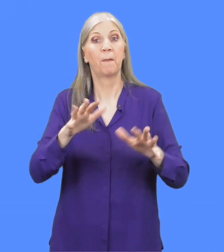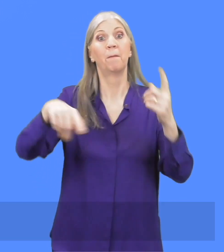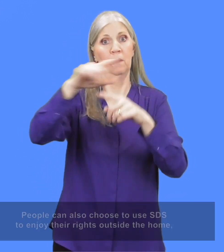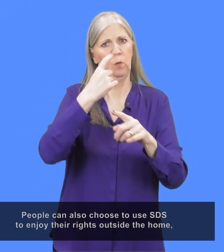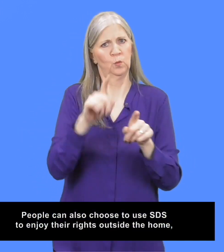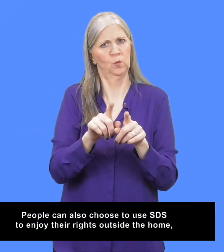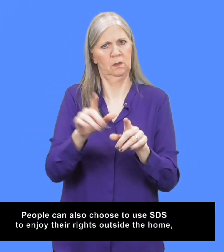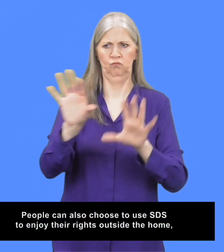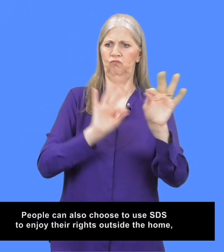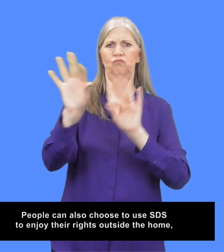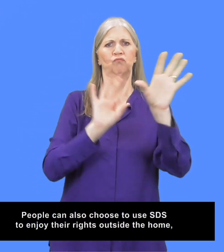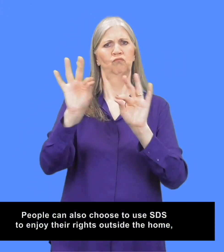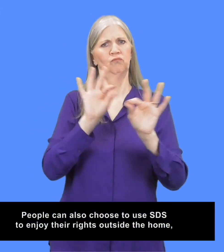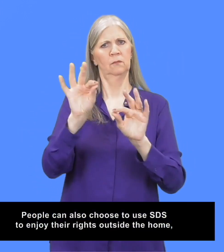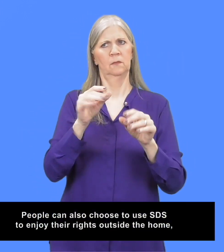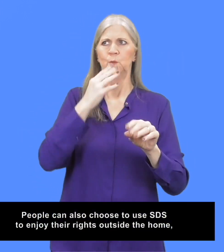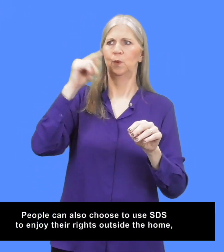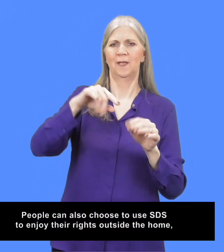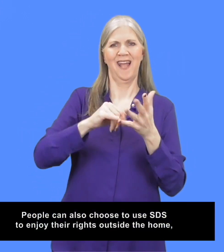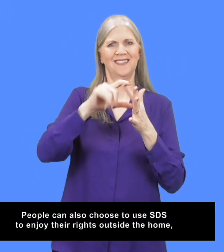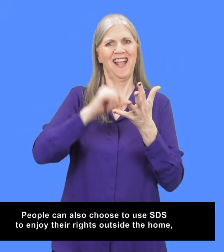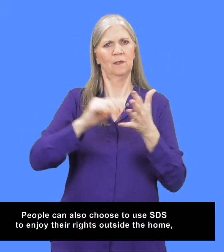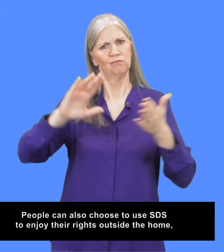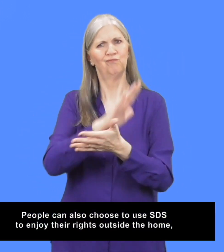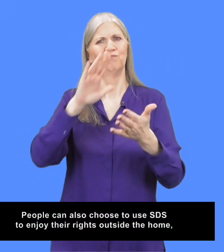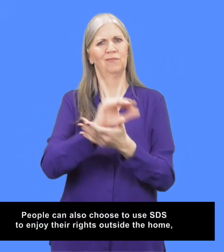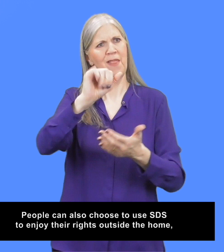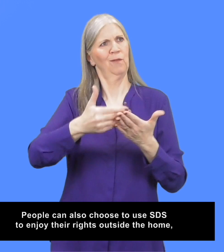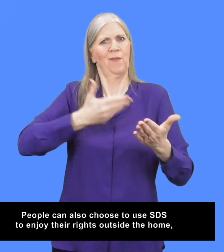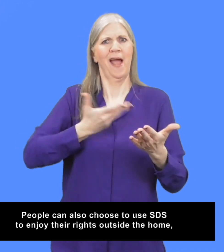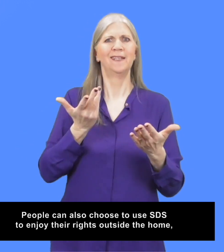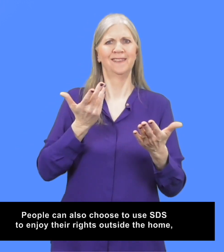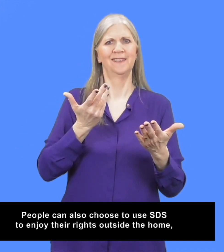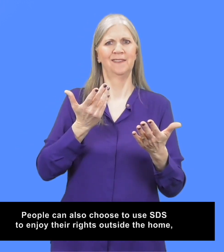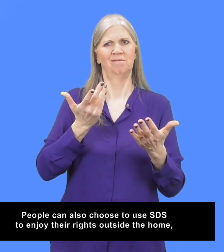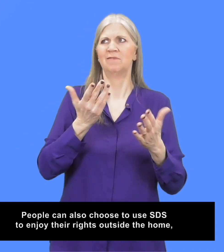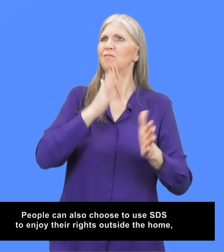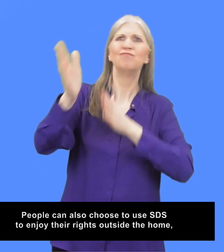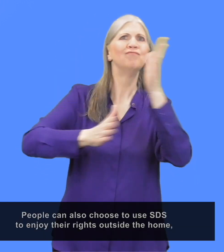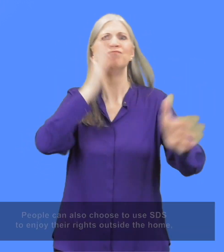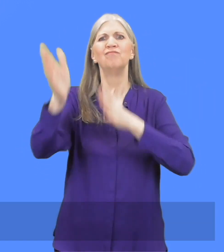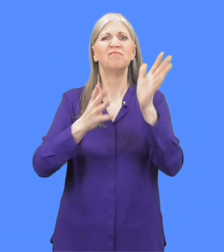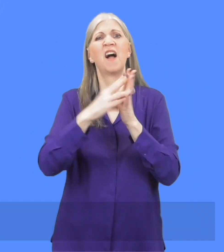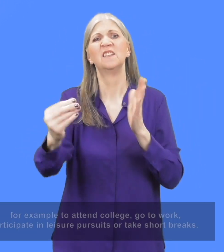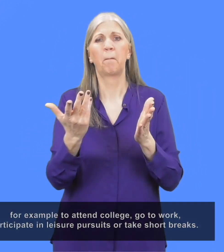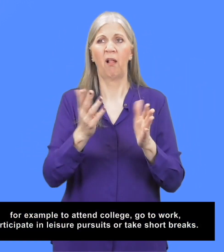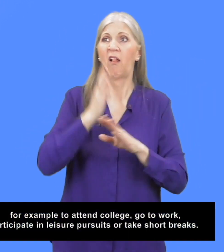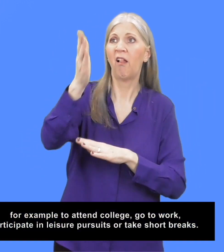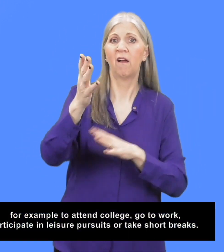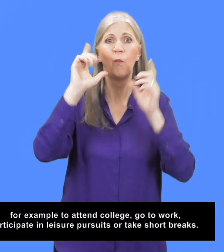People can also choose to use SDS to enjoy their rights outside the home. For example, to attend college, go